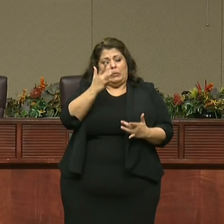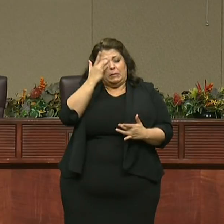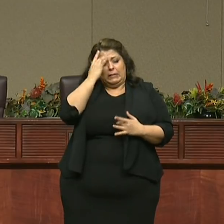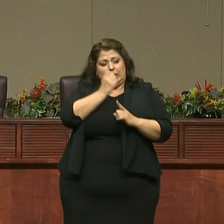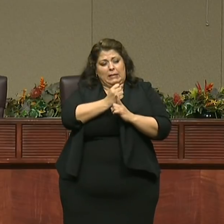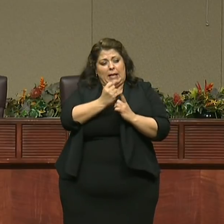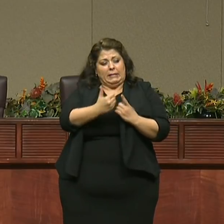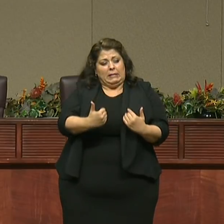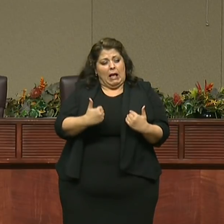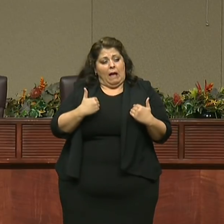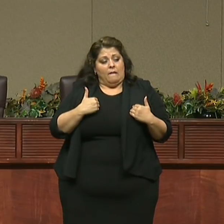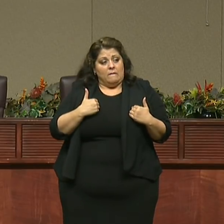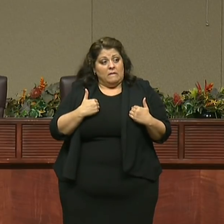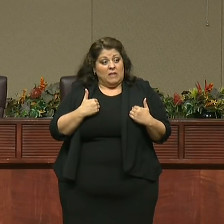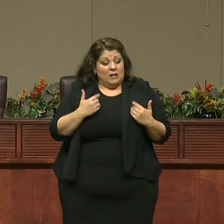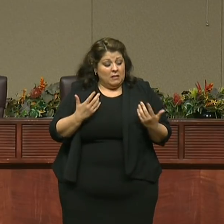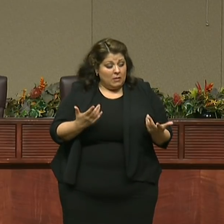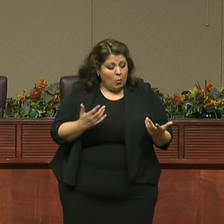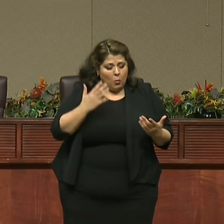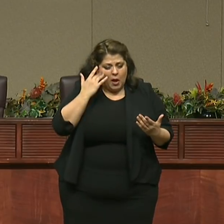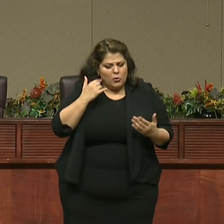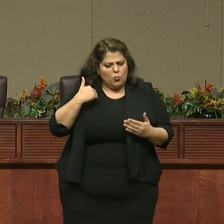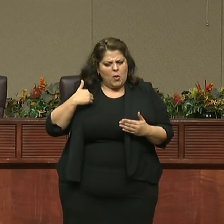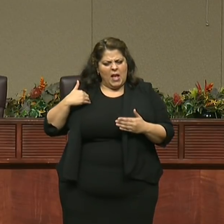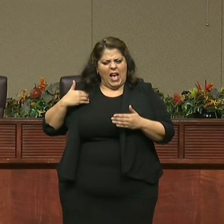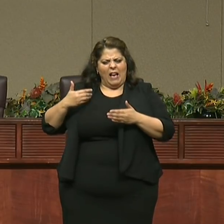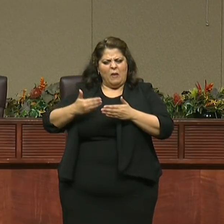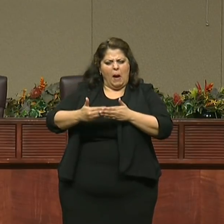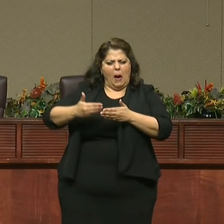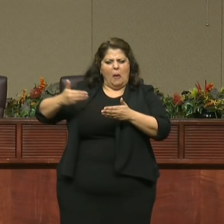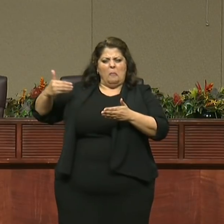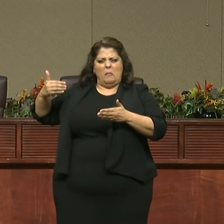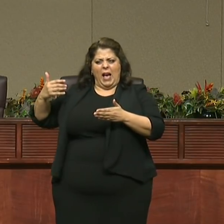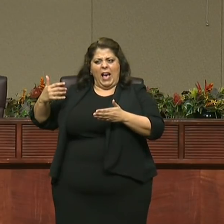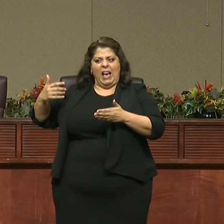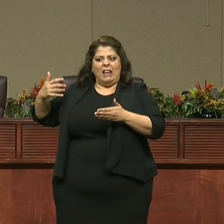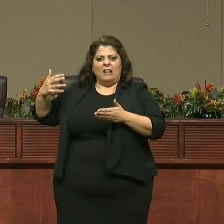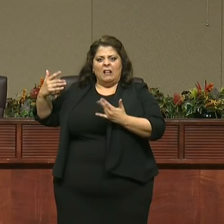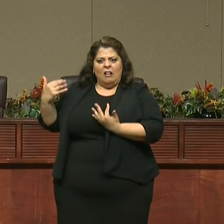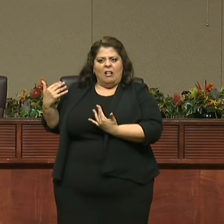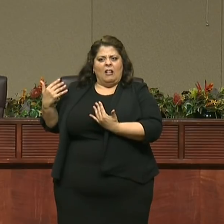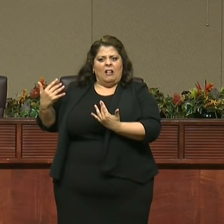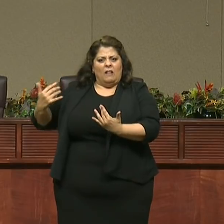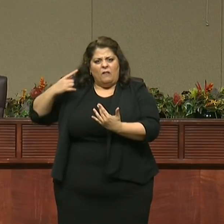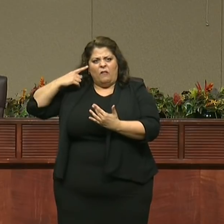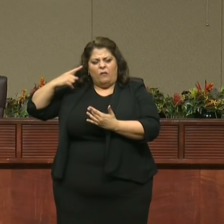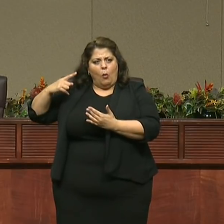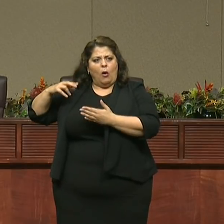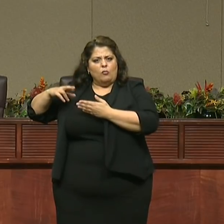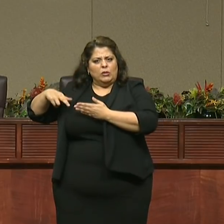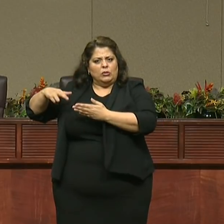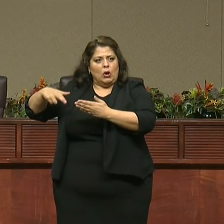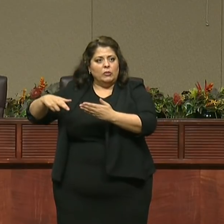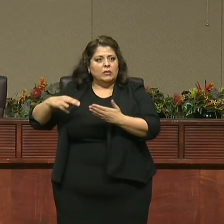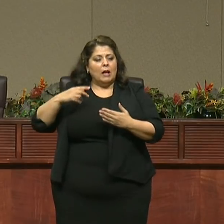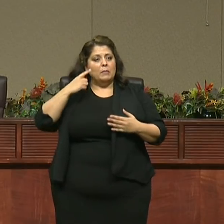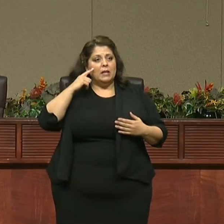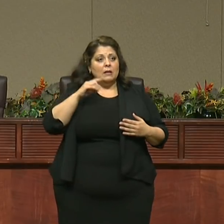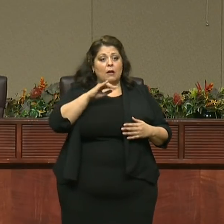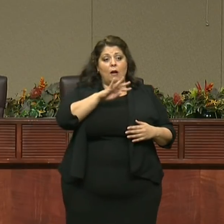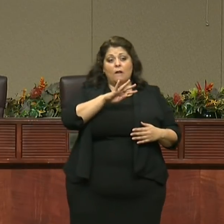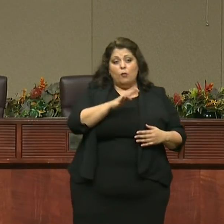a backlog in when these results are being considered? It's a large number, and if people are wearing masks, 4th of July bars were closed.